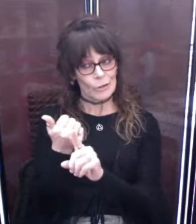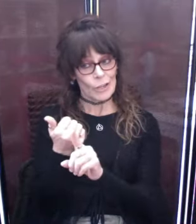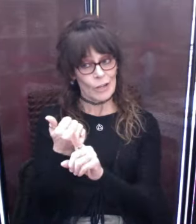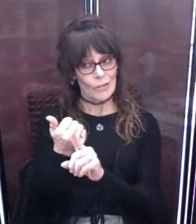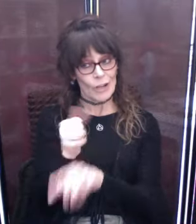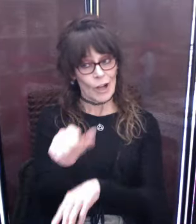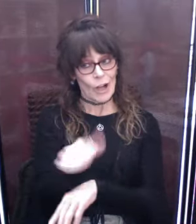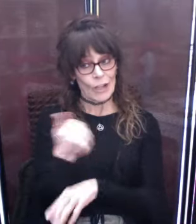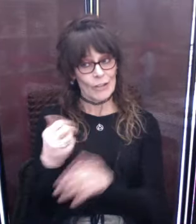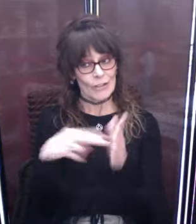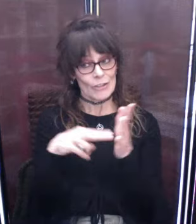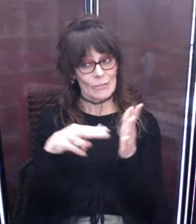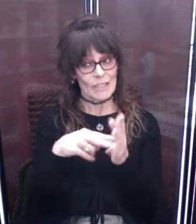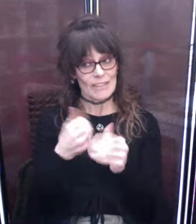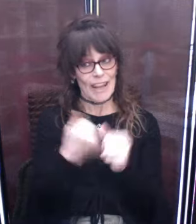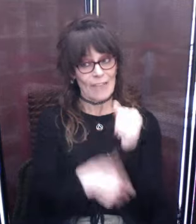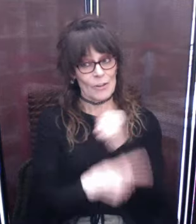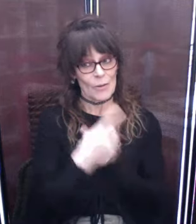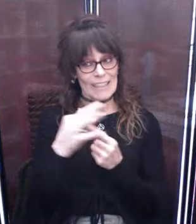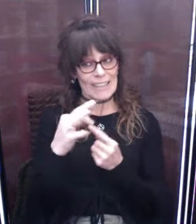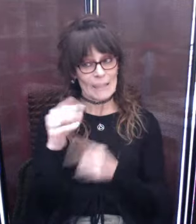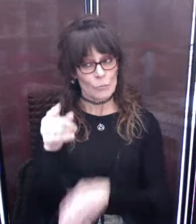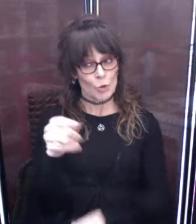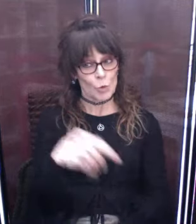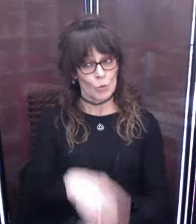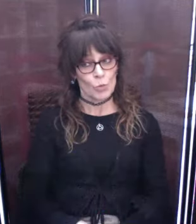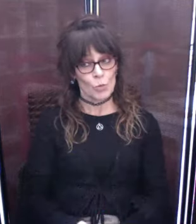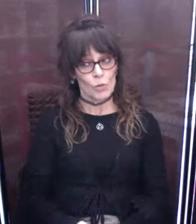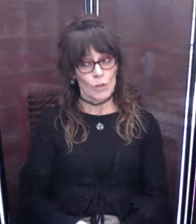means? Everybody but you? That's what the word others means.